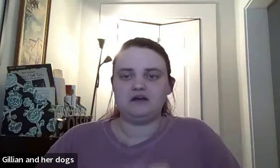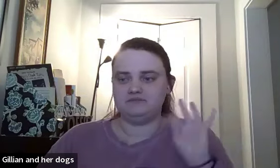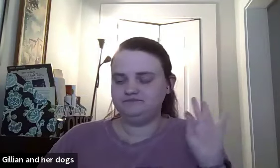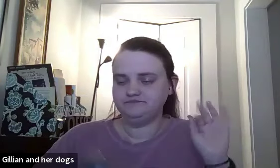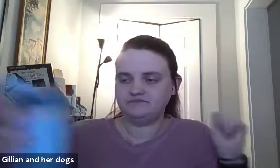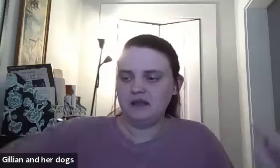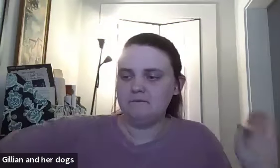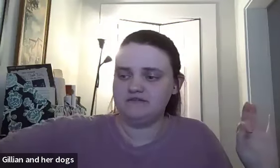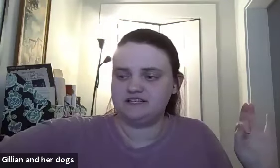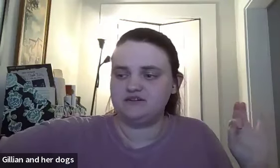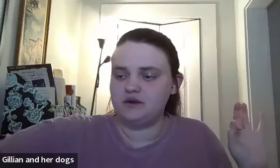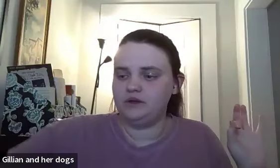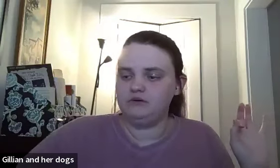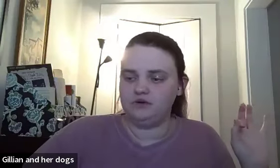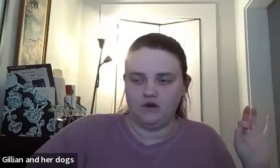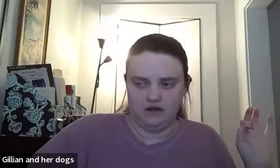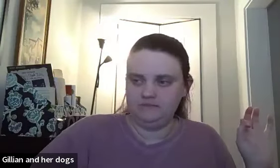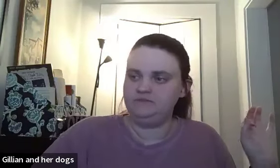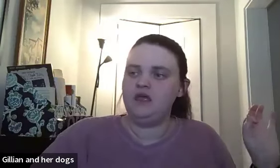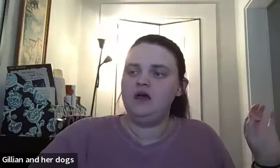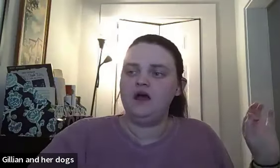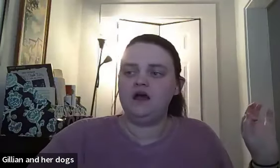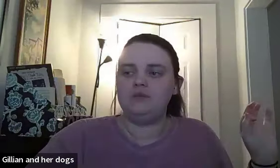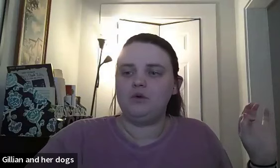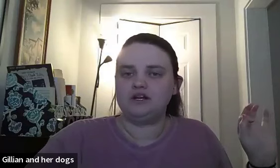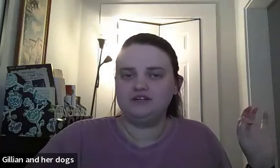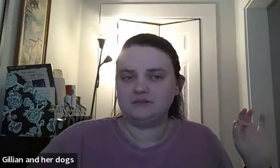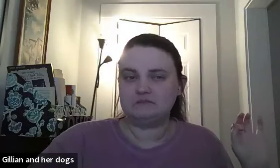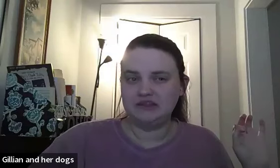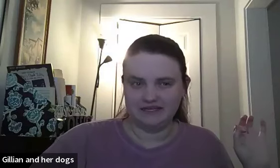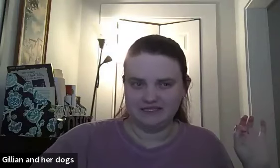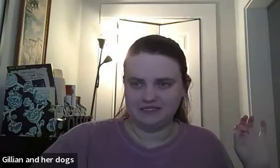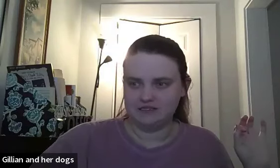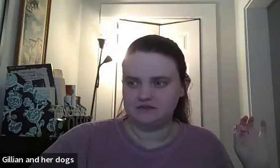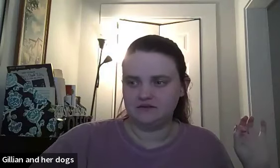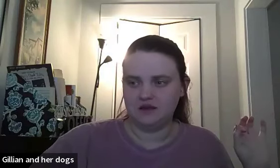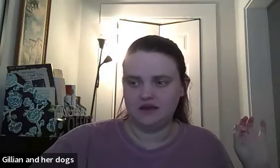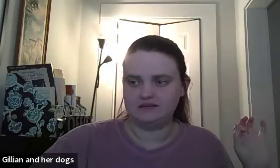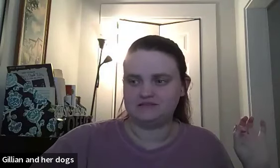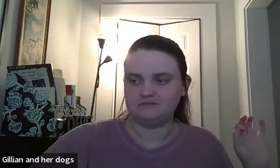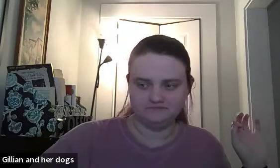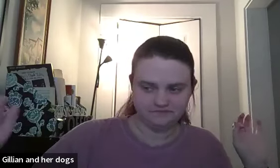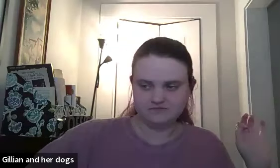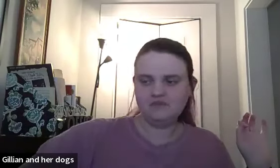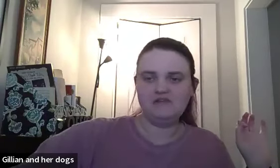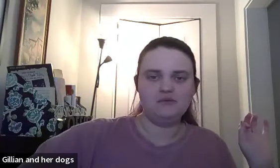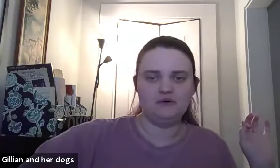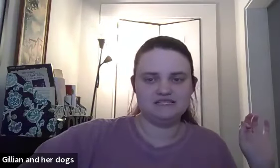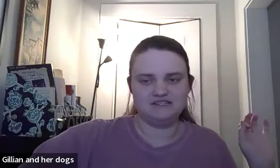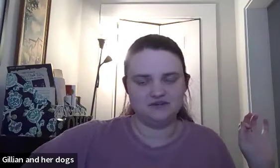Okay, perfect. So then we will move on. We're gonna do some places, okay? Because that one always I do